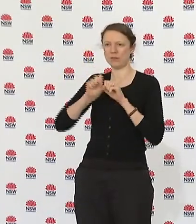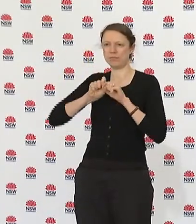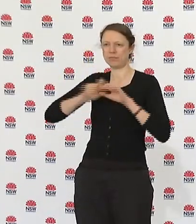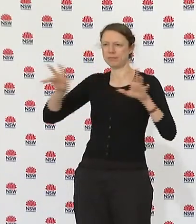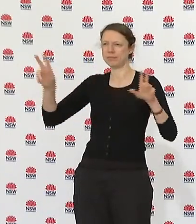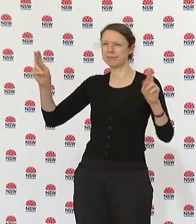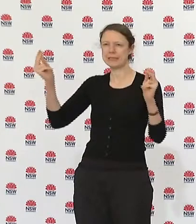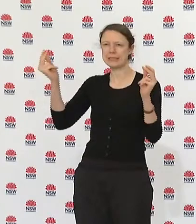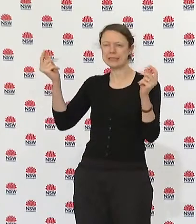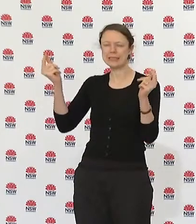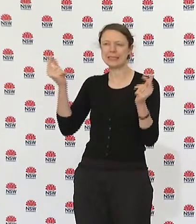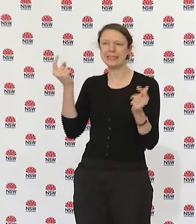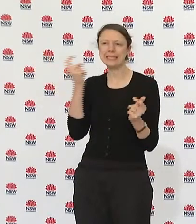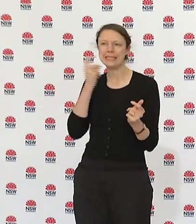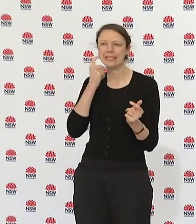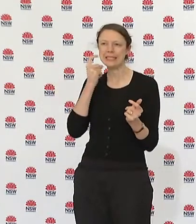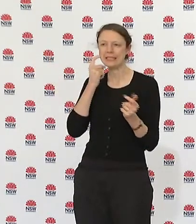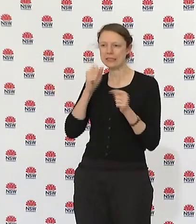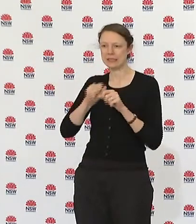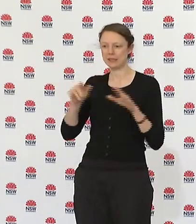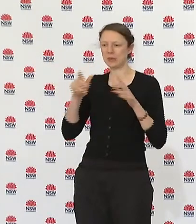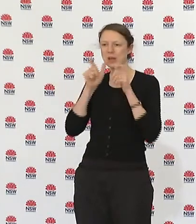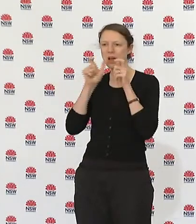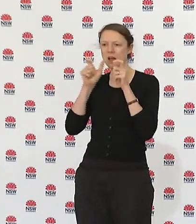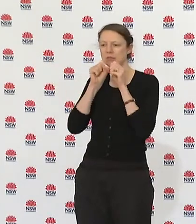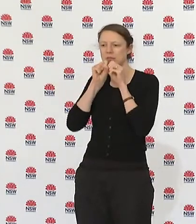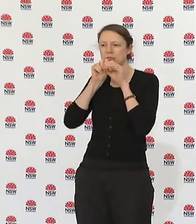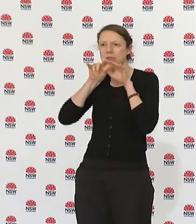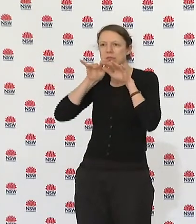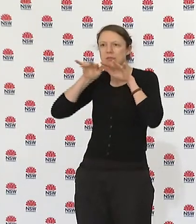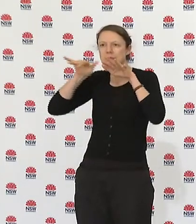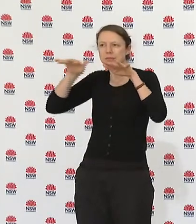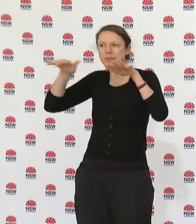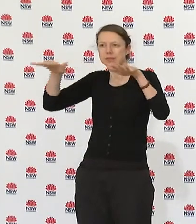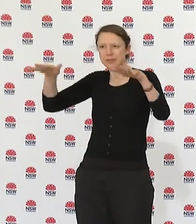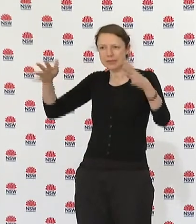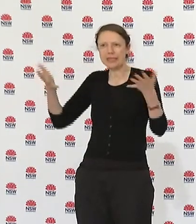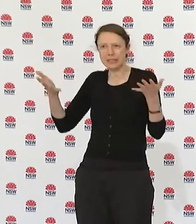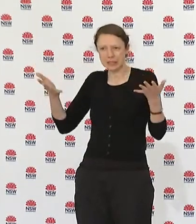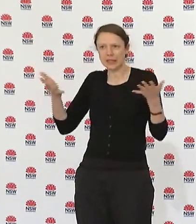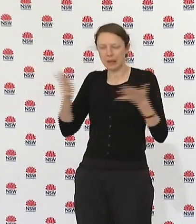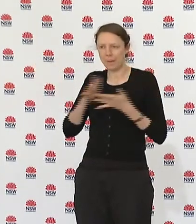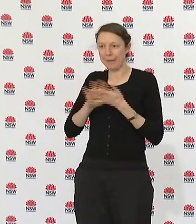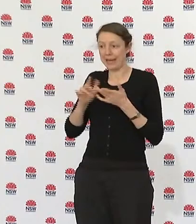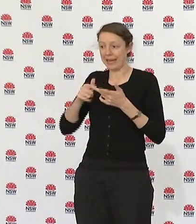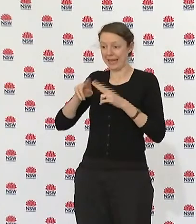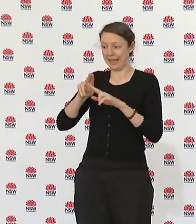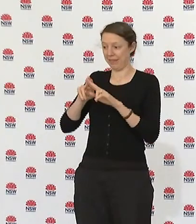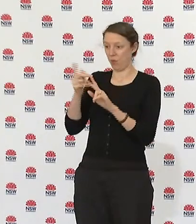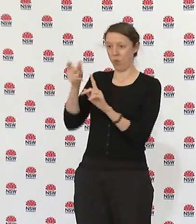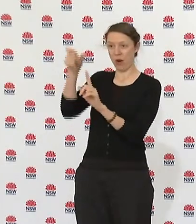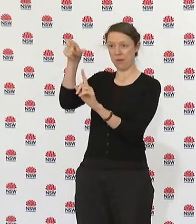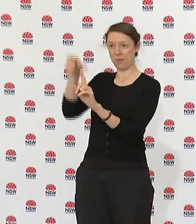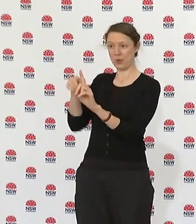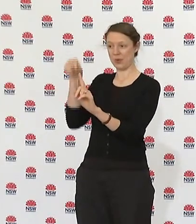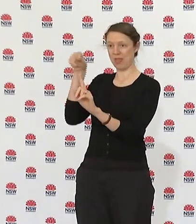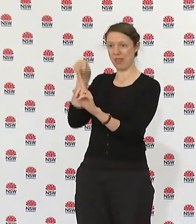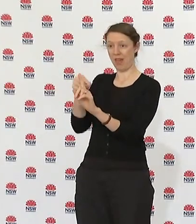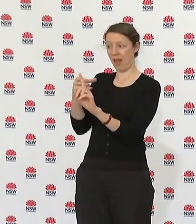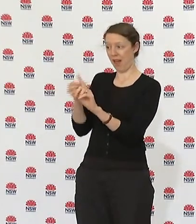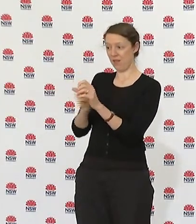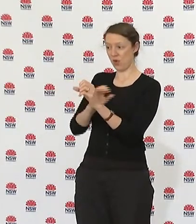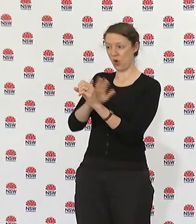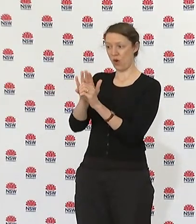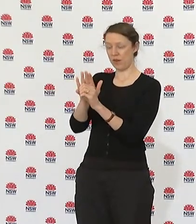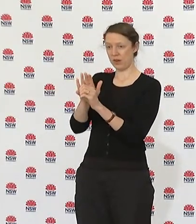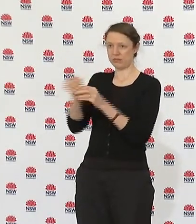situation for the transmission of COVID. So it depends whether somebody was there, had COVID, and therefore whether they transmitted.